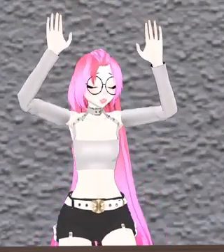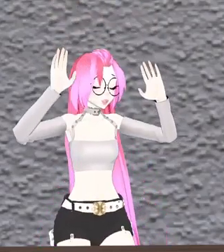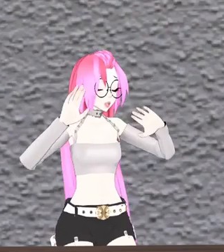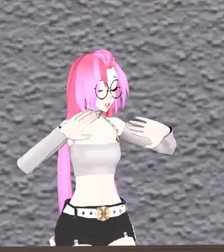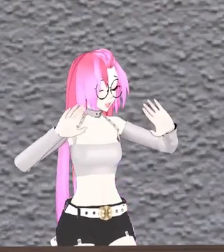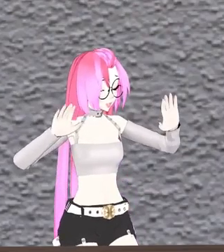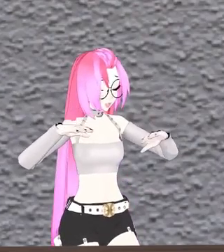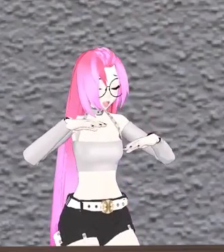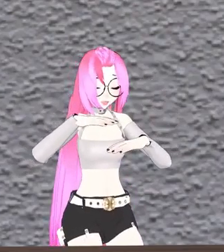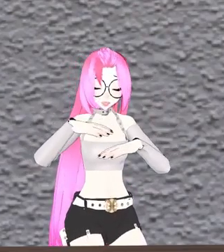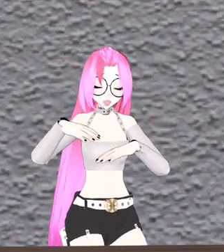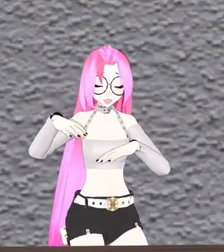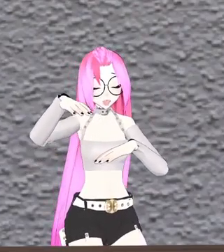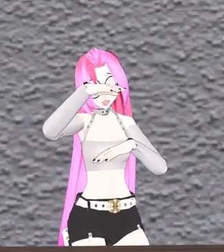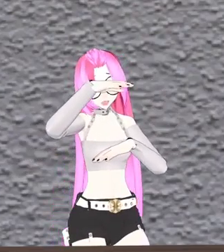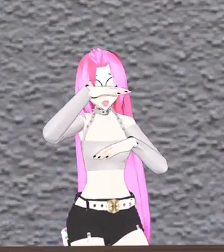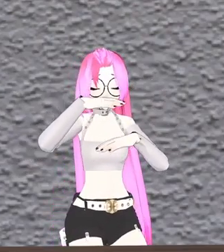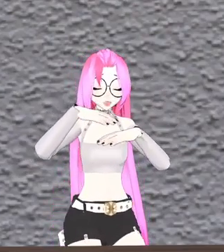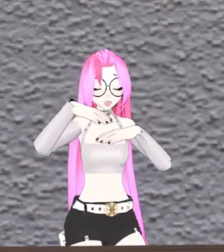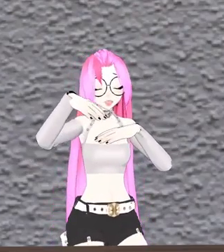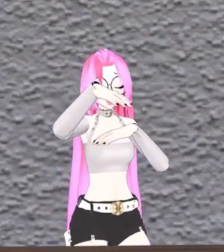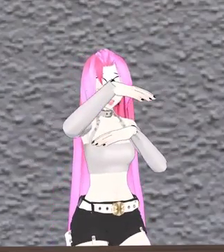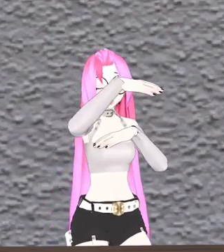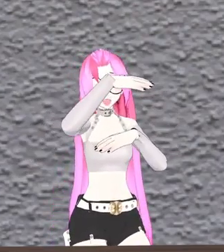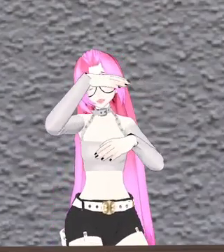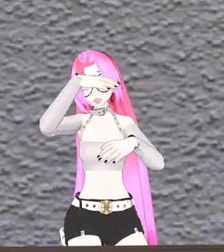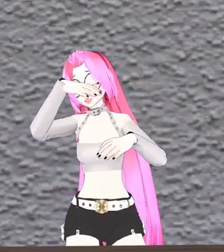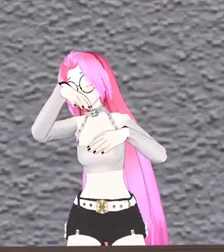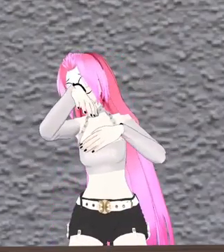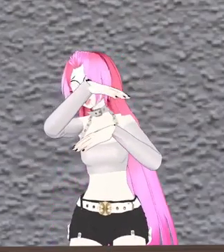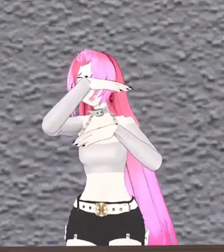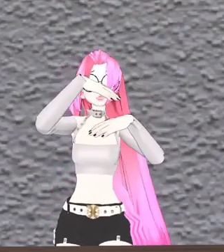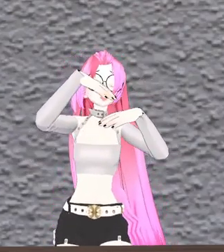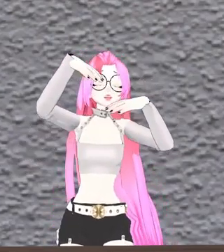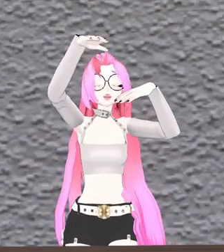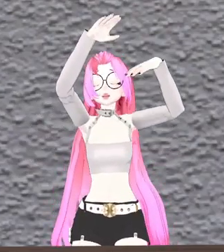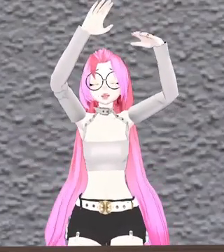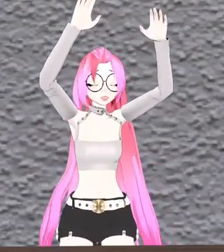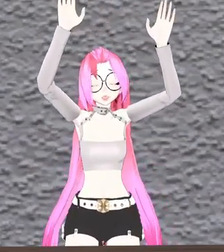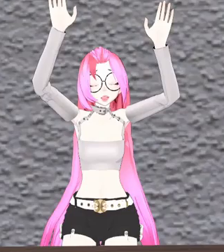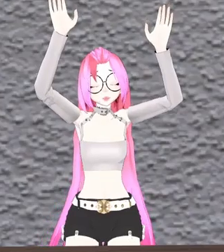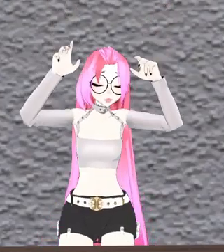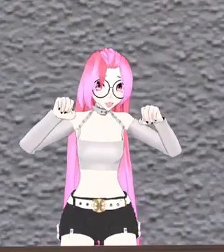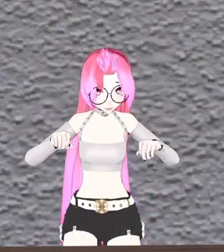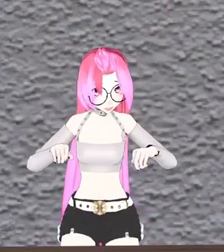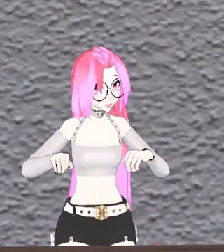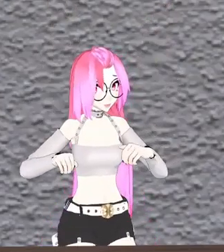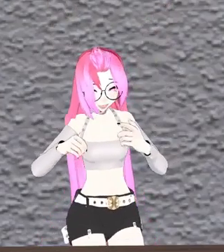Space. It's up there, right? This is also like above, but you're gonna kind of do like fancier. Space. Wow, right? Okay, third.